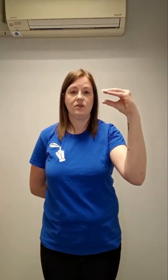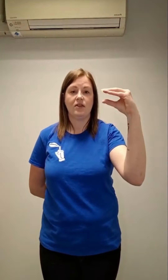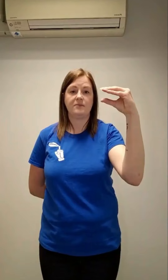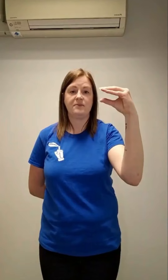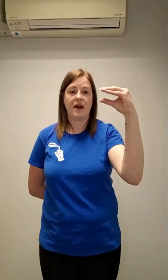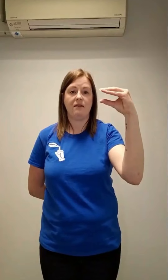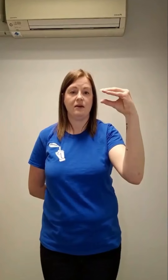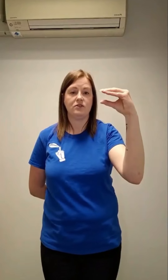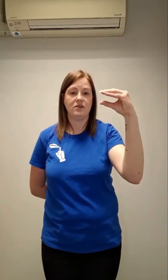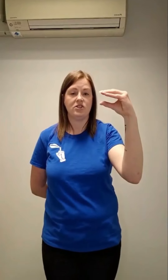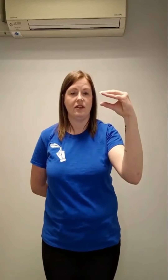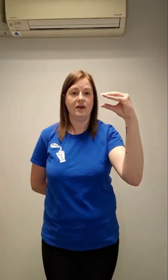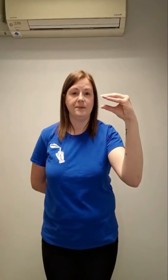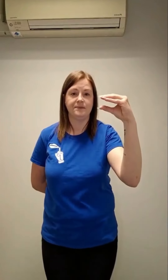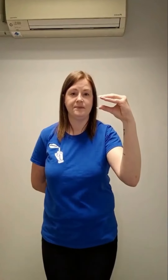thumbs parallel to each other.